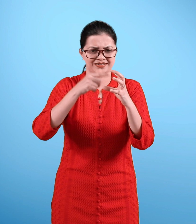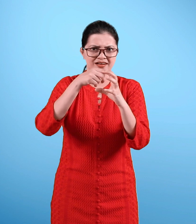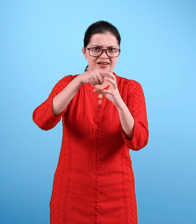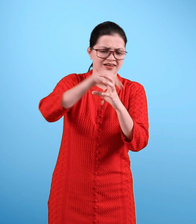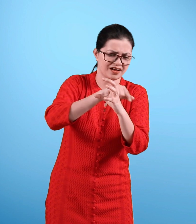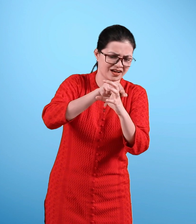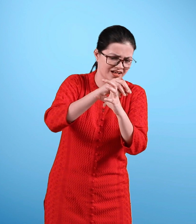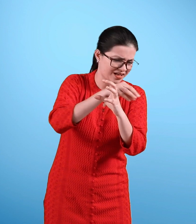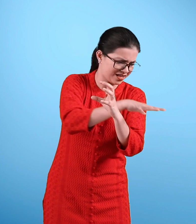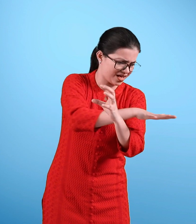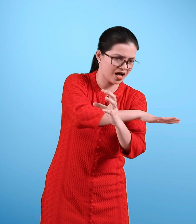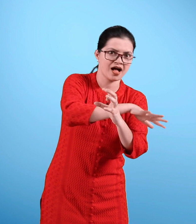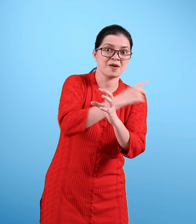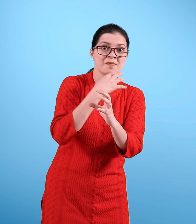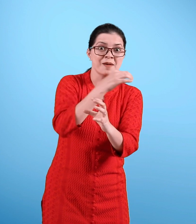the sheet of paper on the ground.